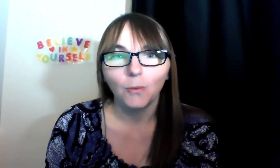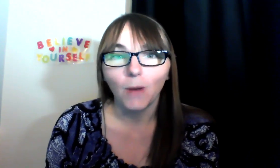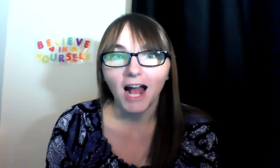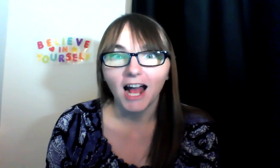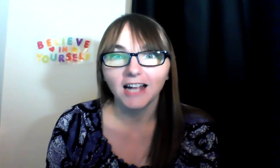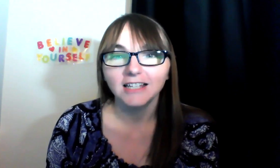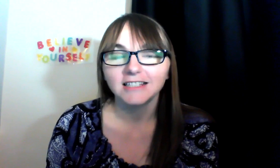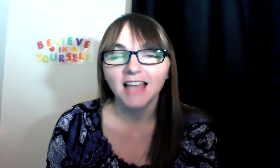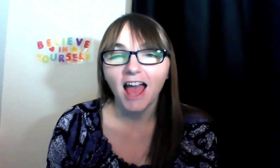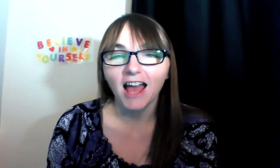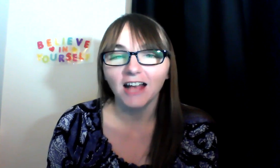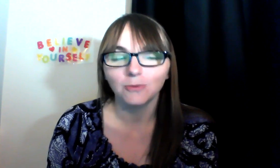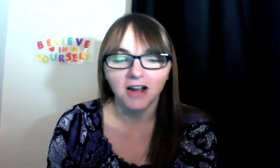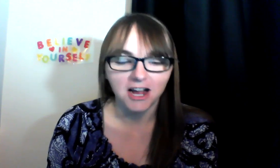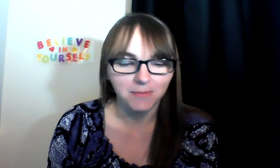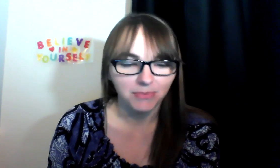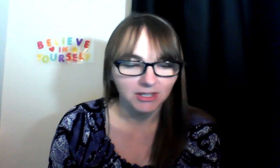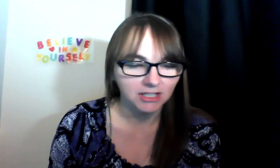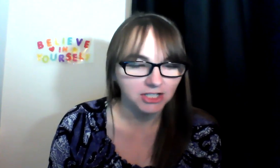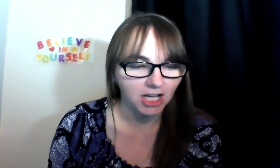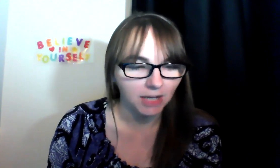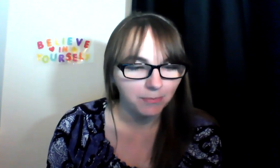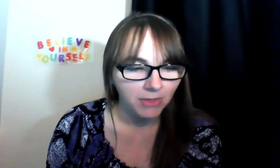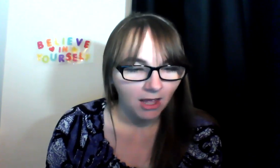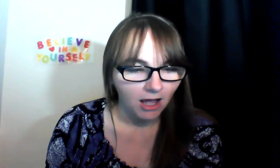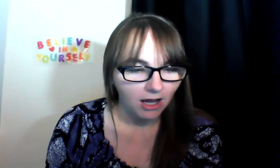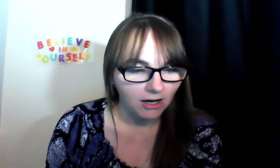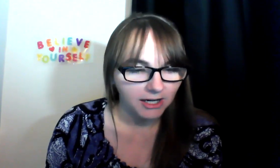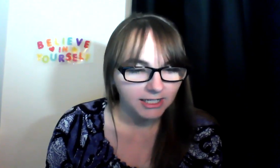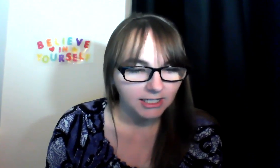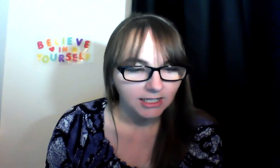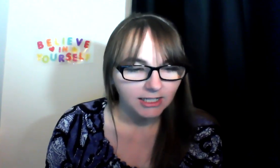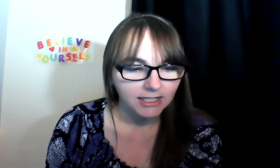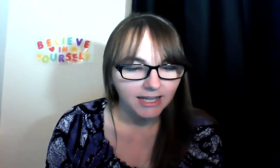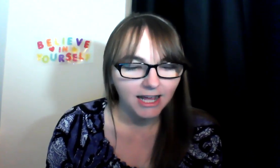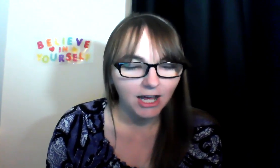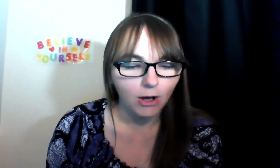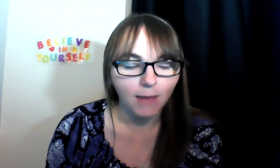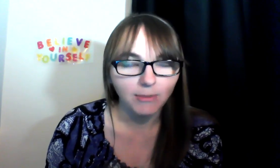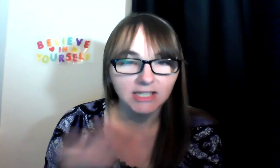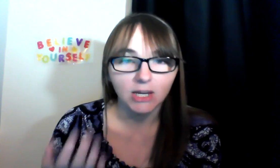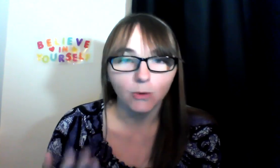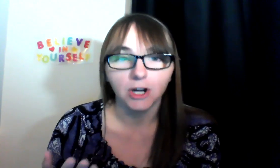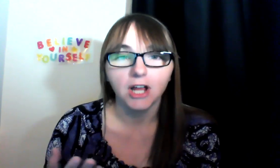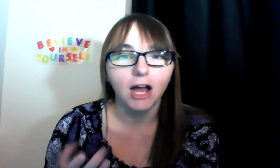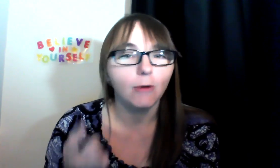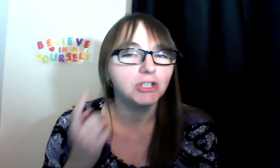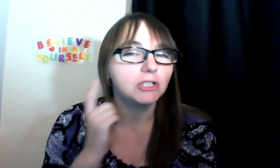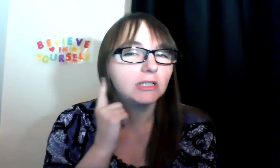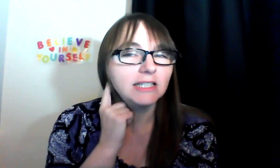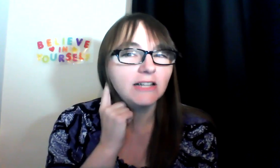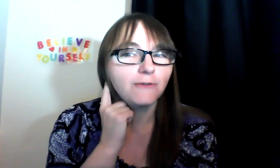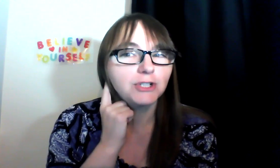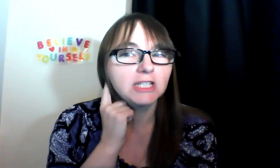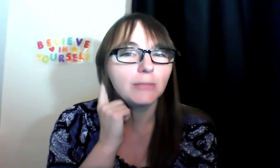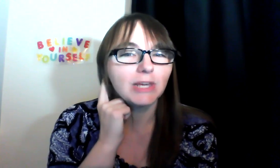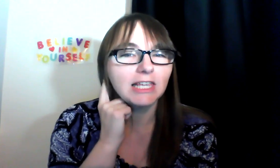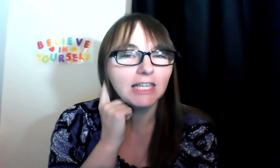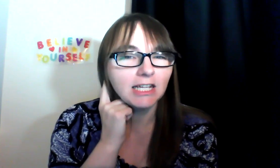Wag, tag rhyme. Good job. All right, now I'm going to say a word. I want you to listen for just the beginning